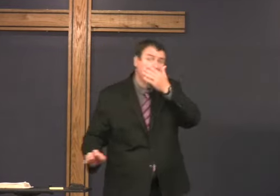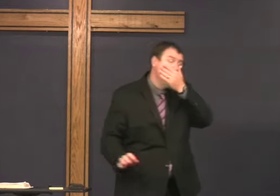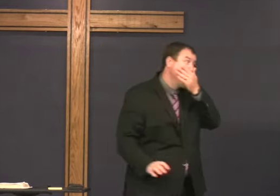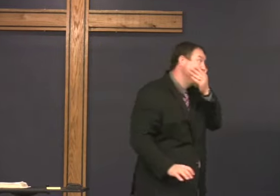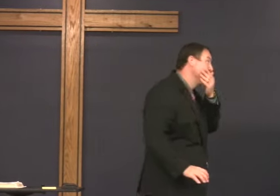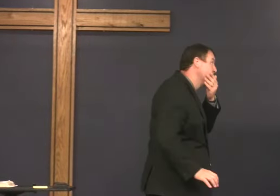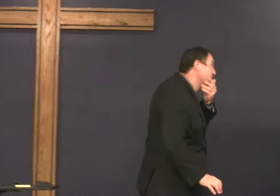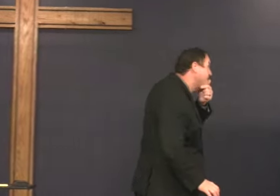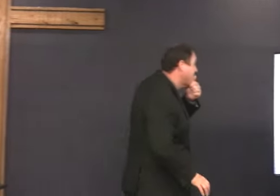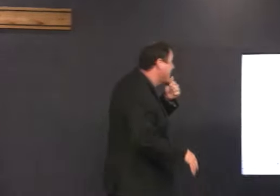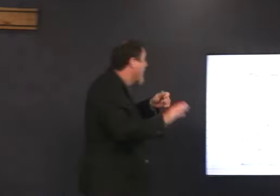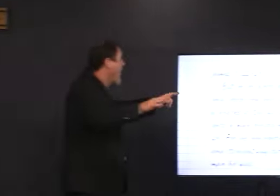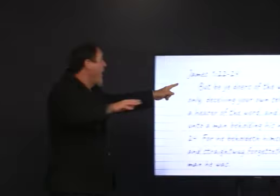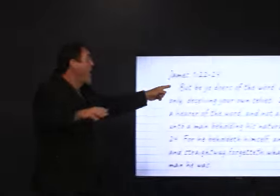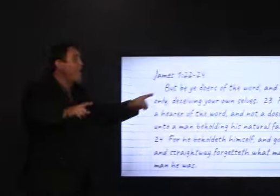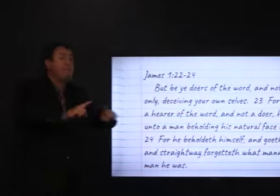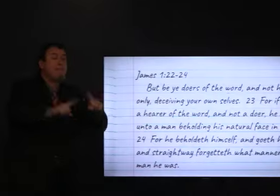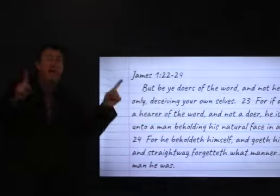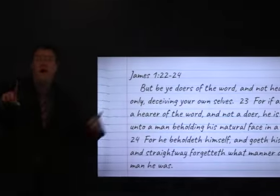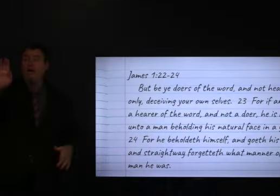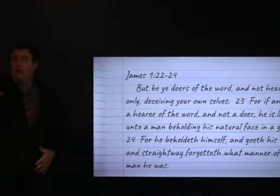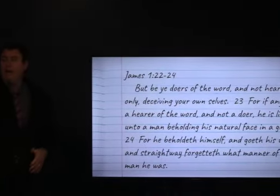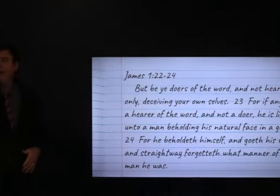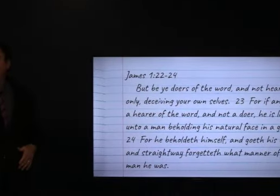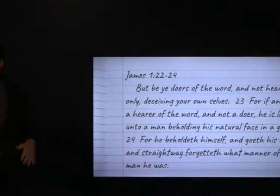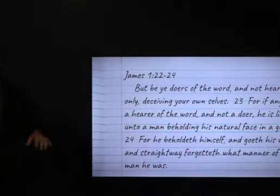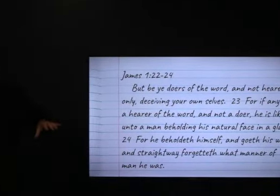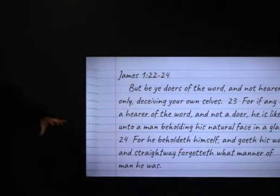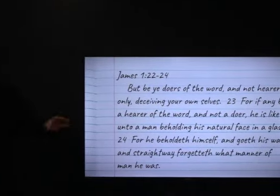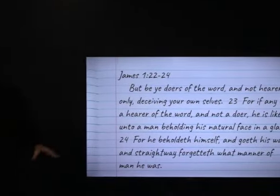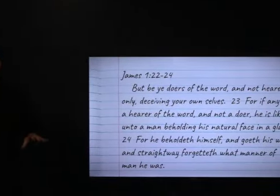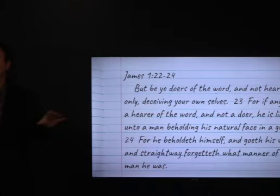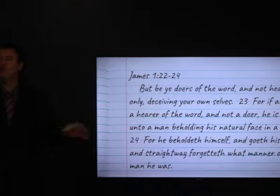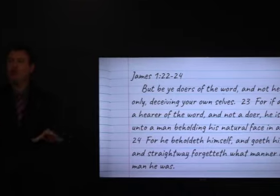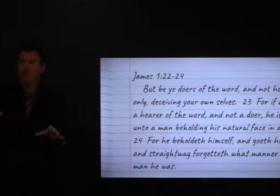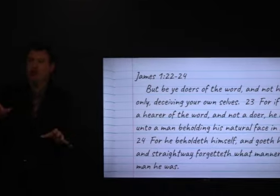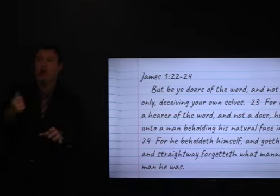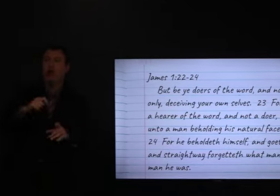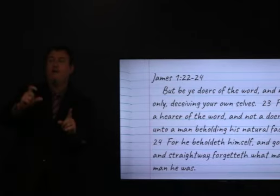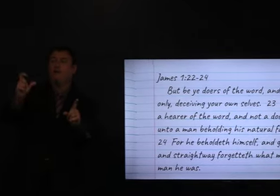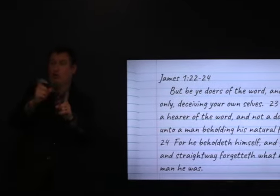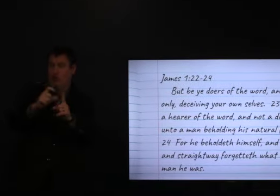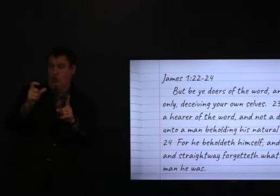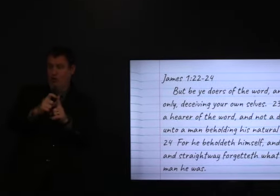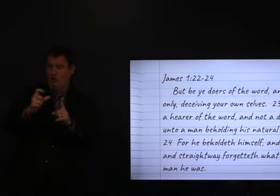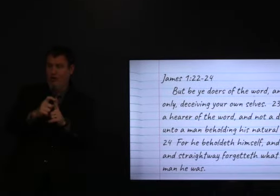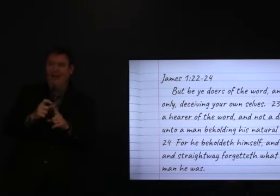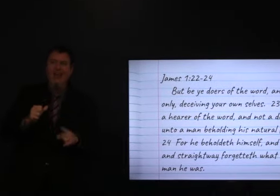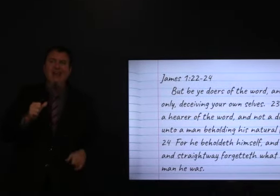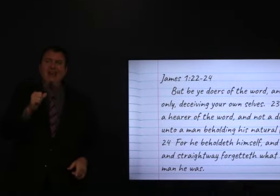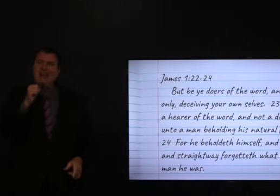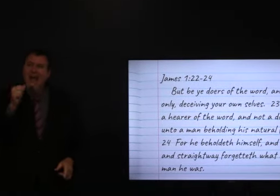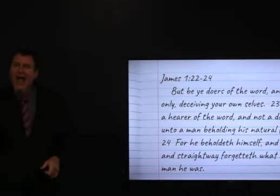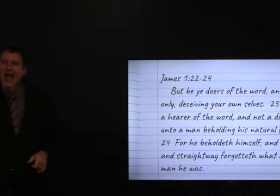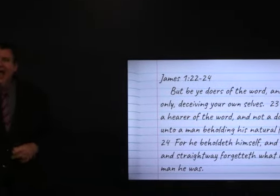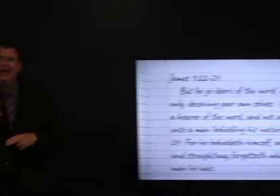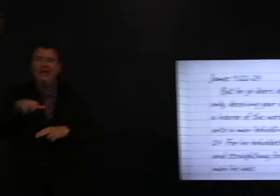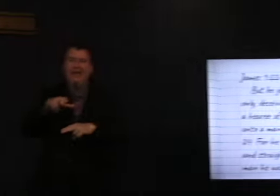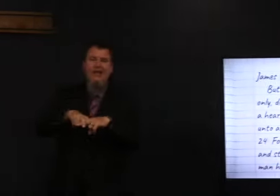continue on where it says, but be doers of the word, not